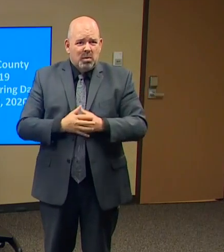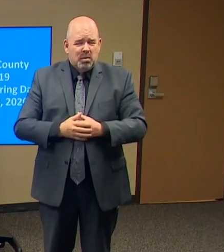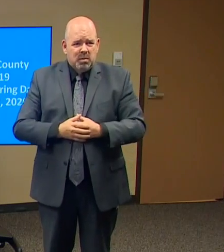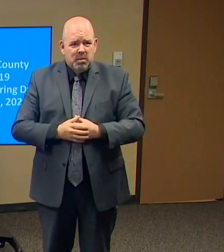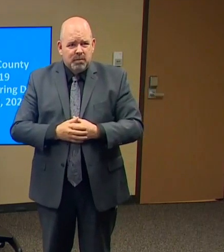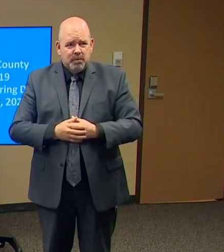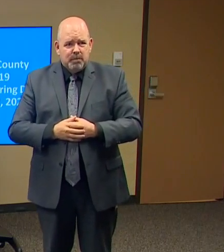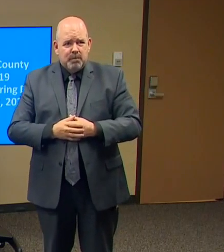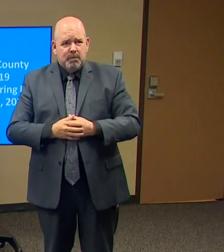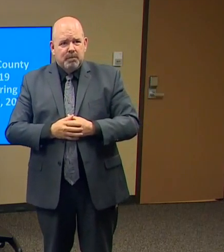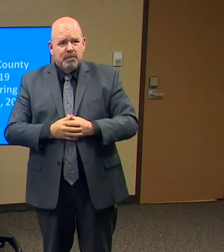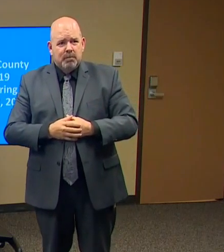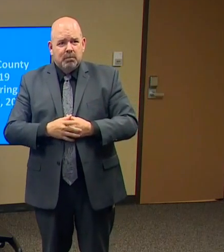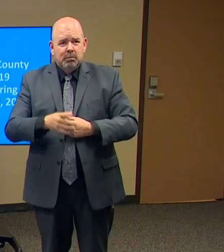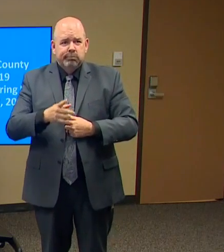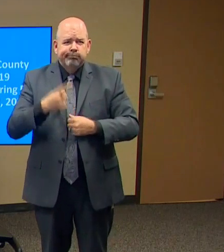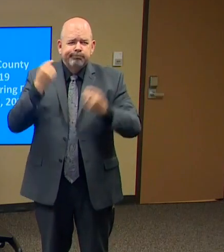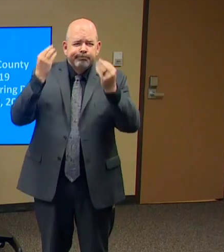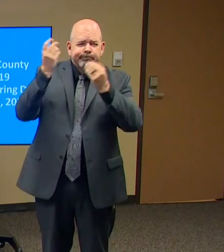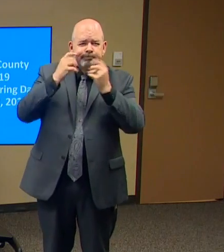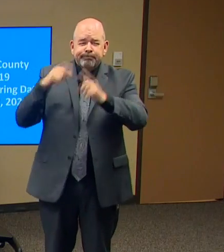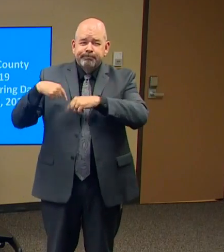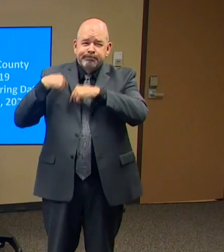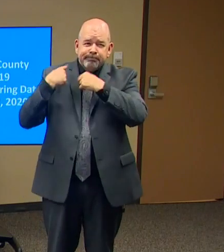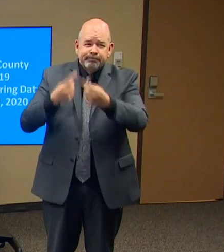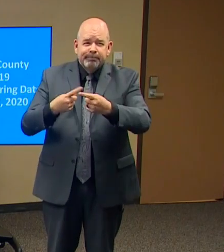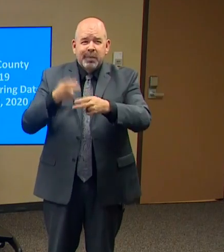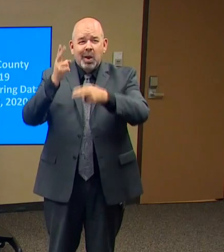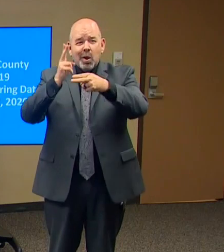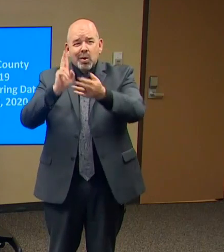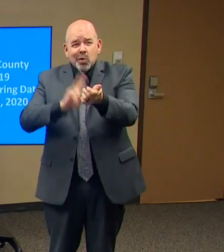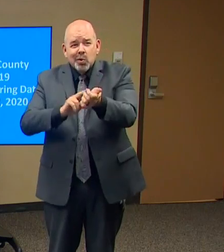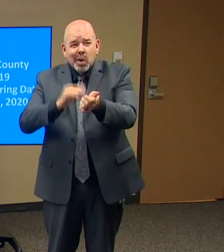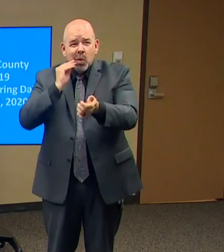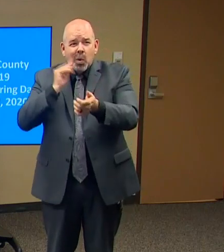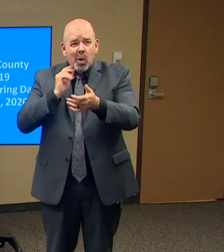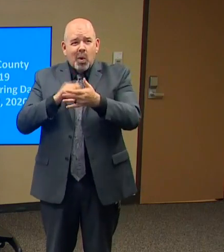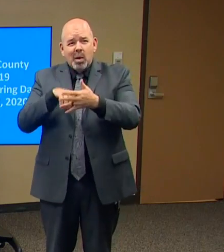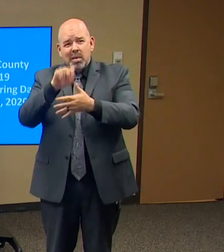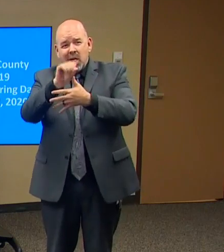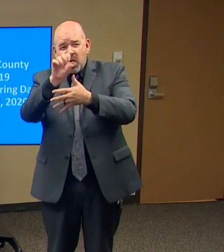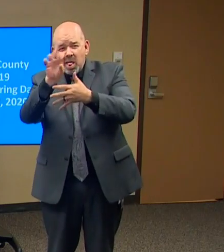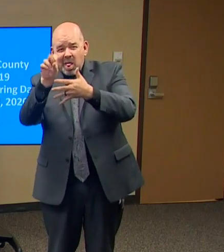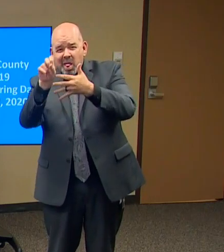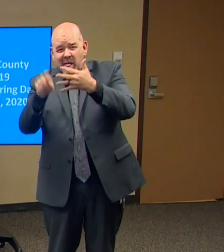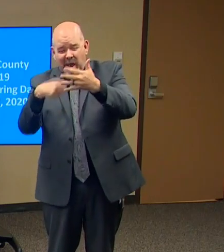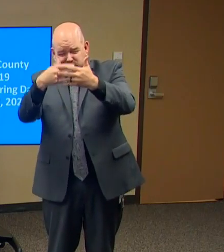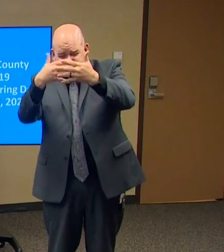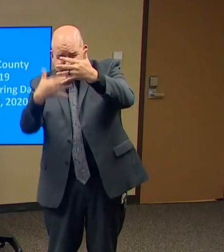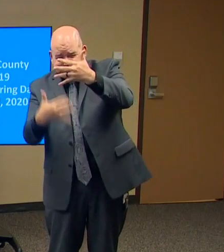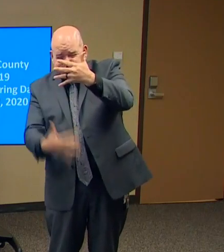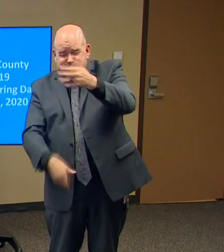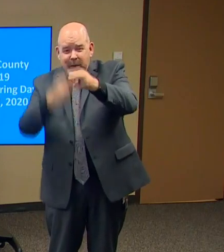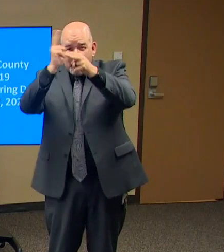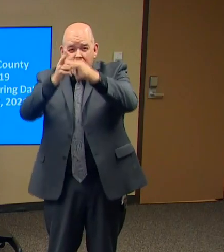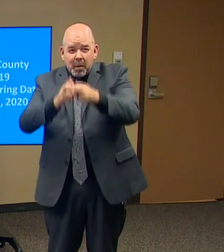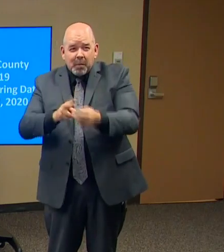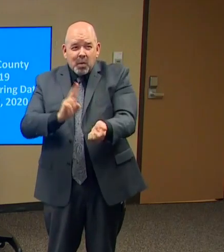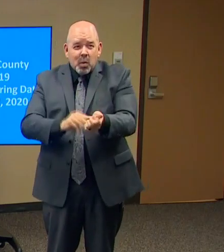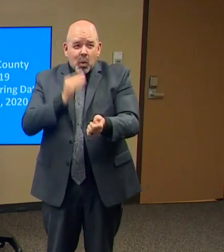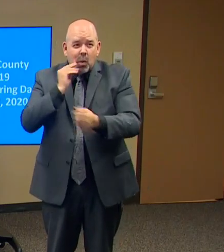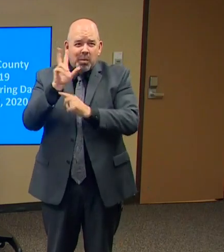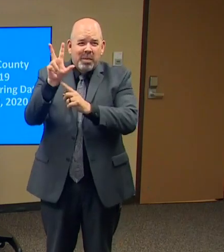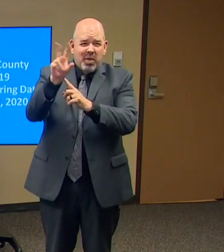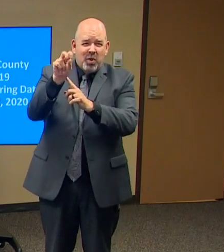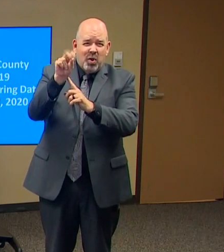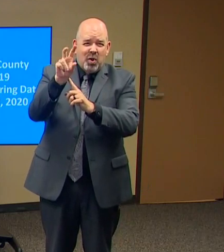we've been reporting all the nursing homes and things, but now we're over 30 something. So I think we'll defer that to other